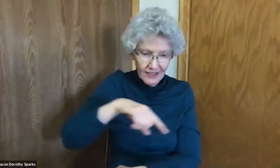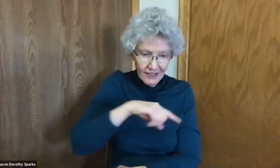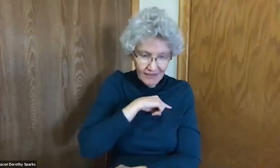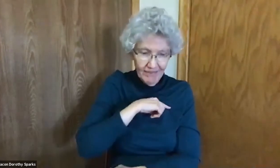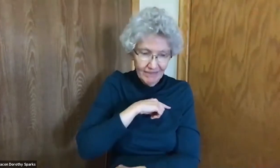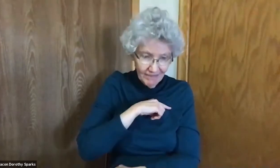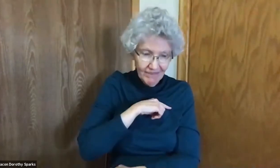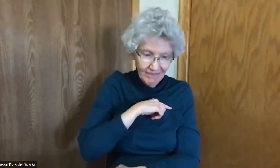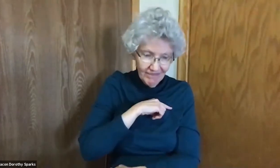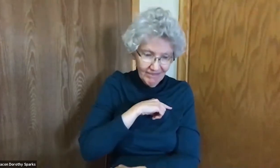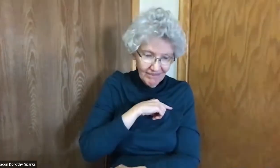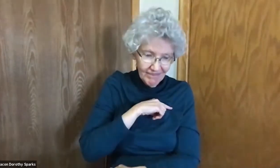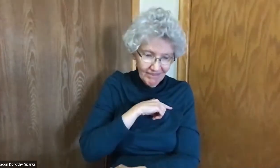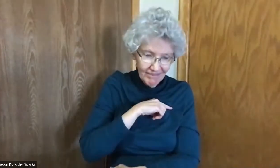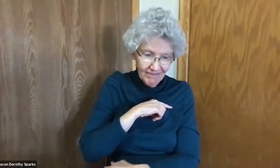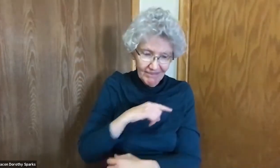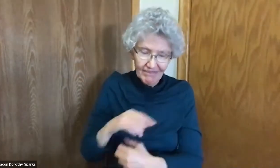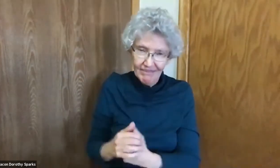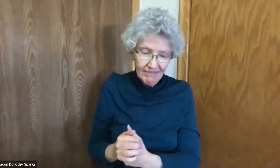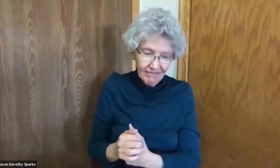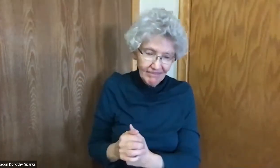Winds of vision swirl around us,